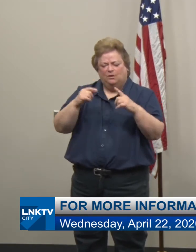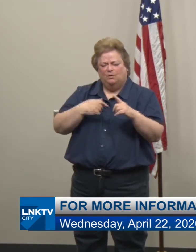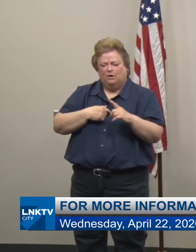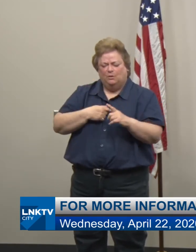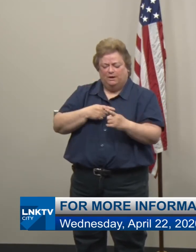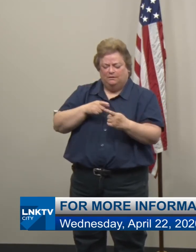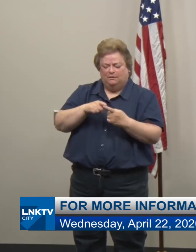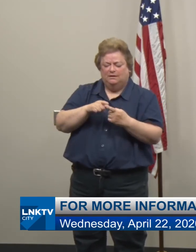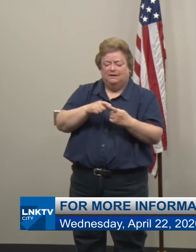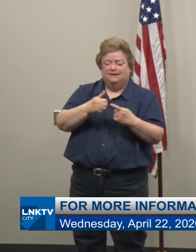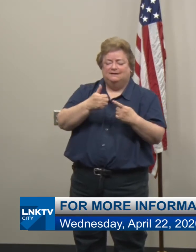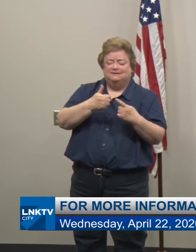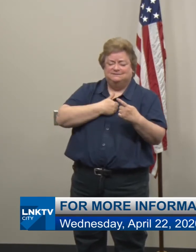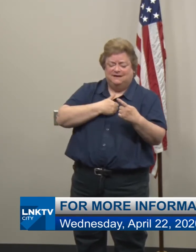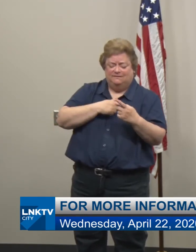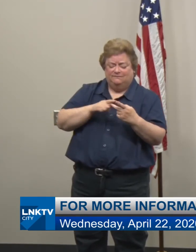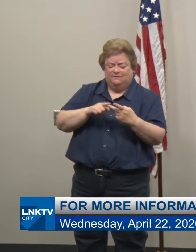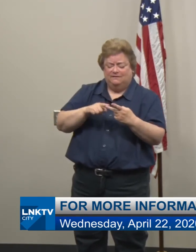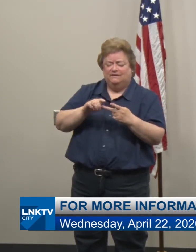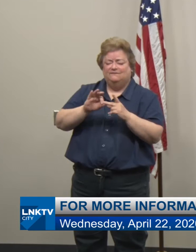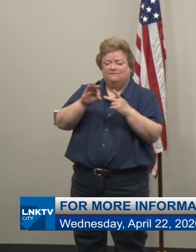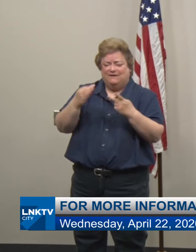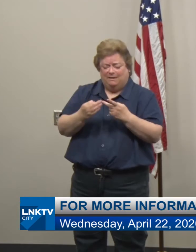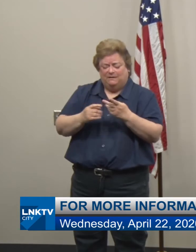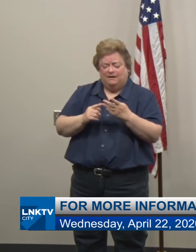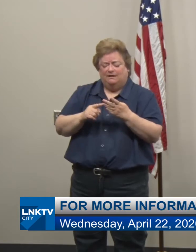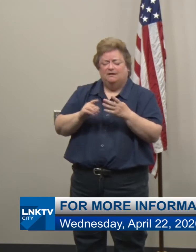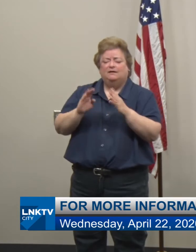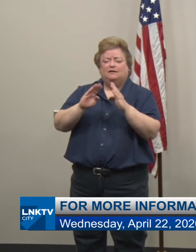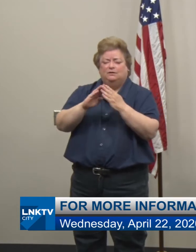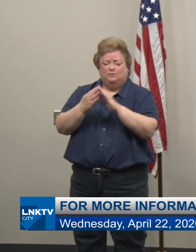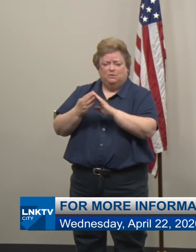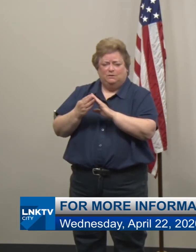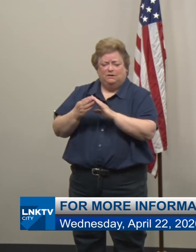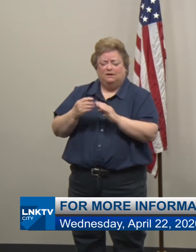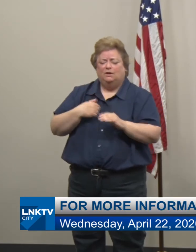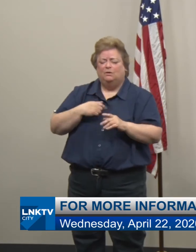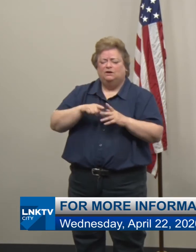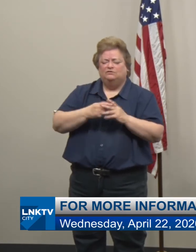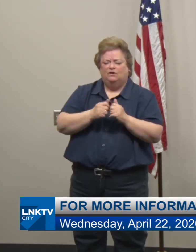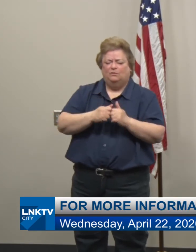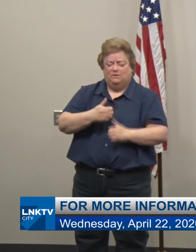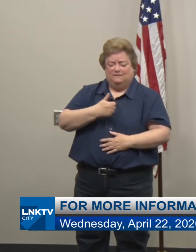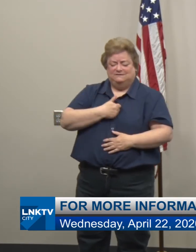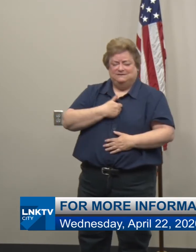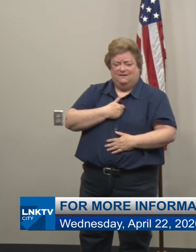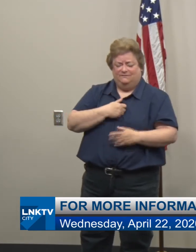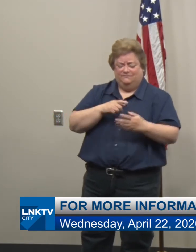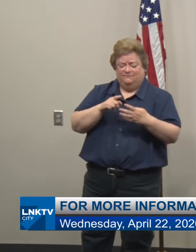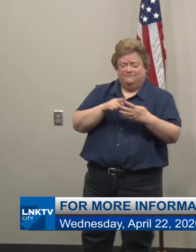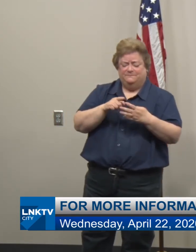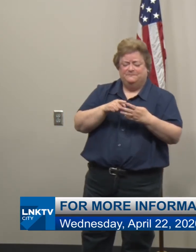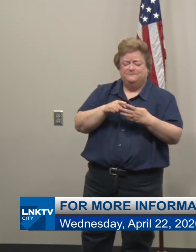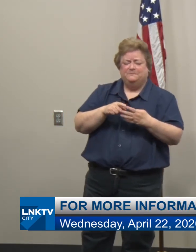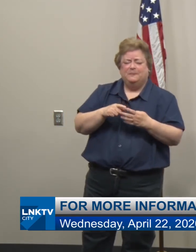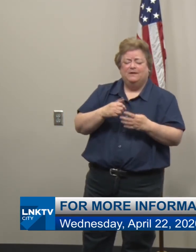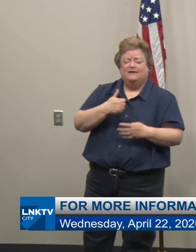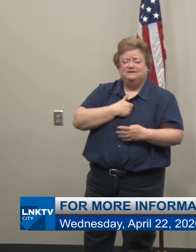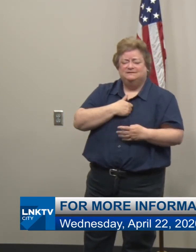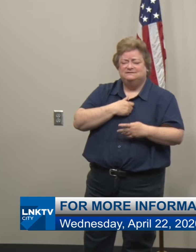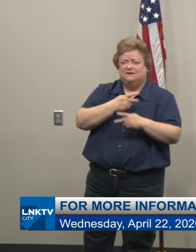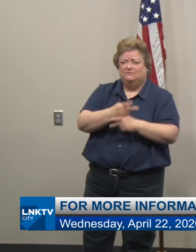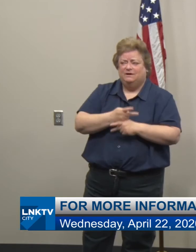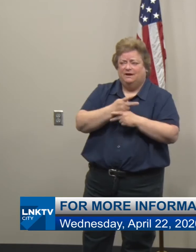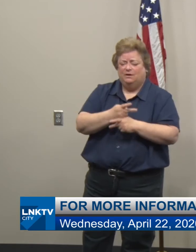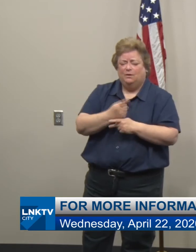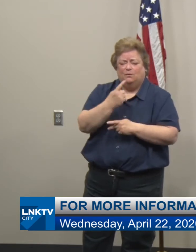the realm of the self, the family, and the community. And first we'll start with self. And when it comes to self-care, one of the most